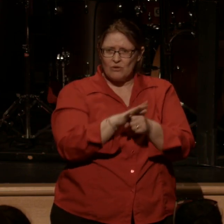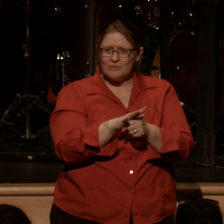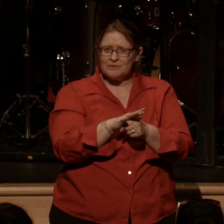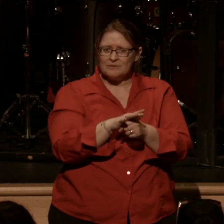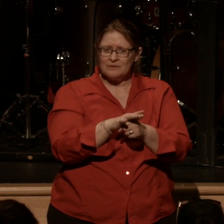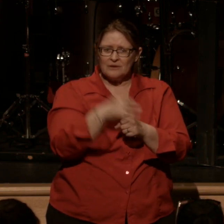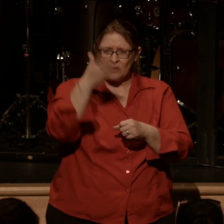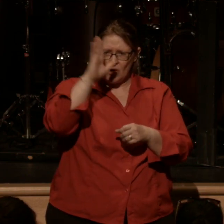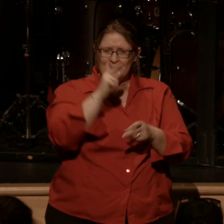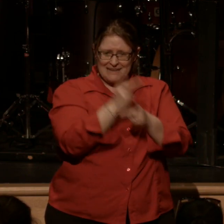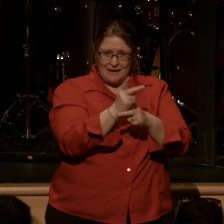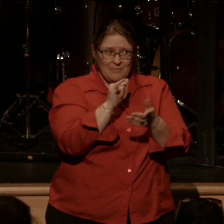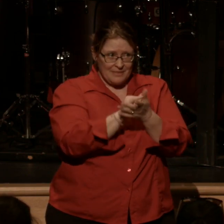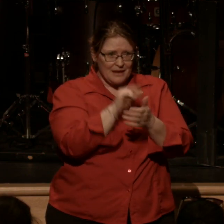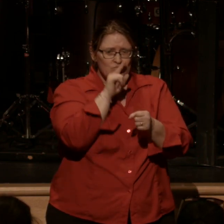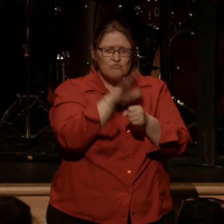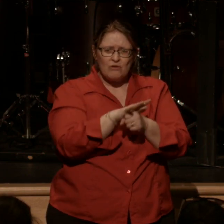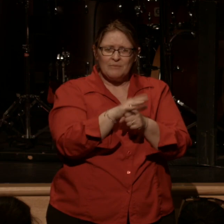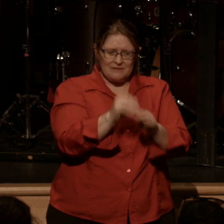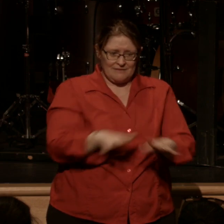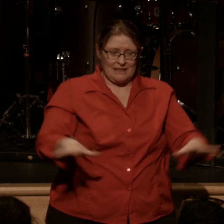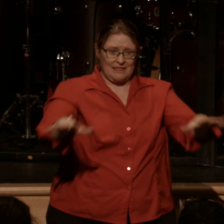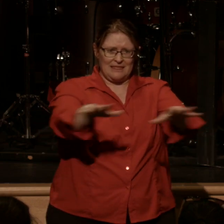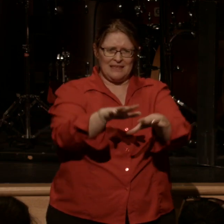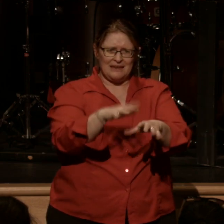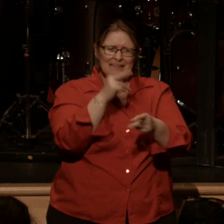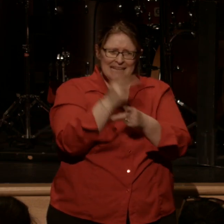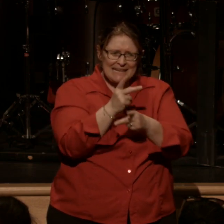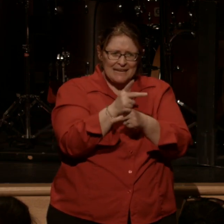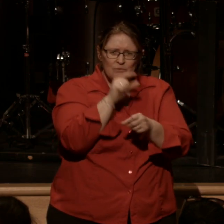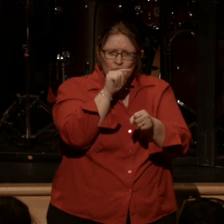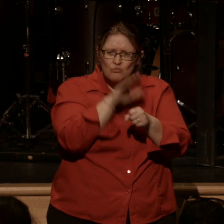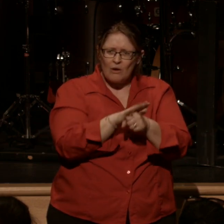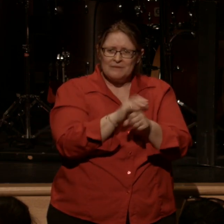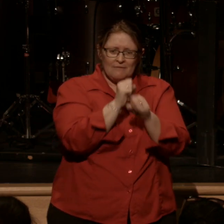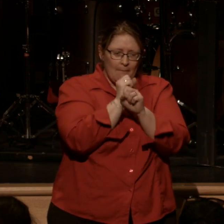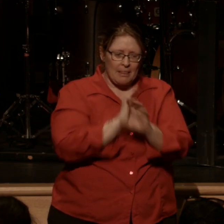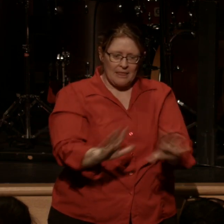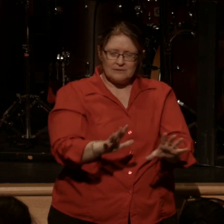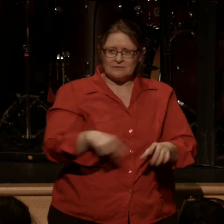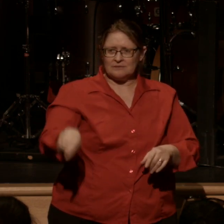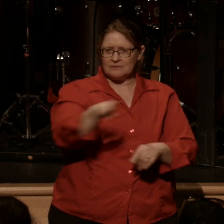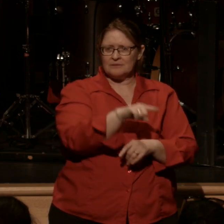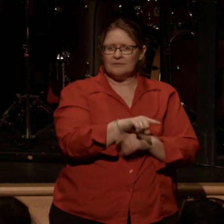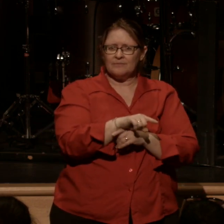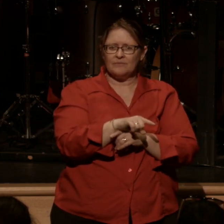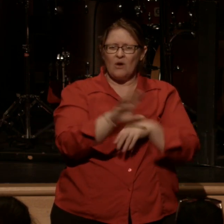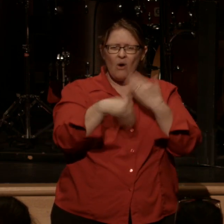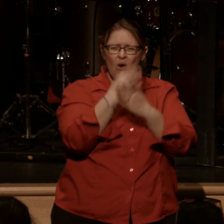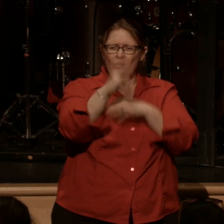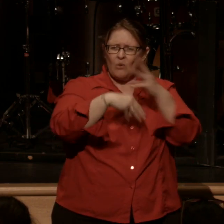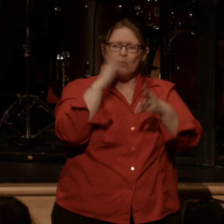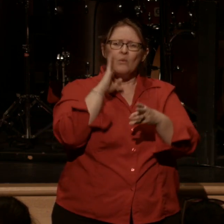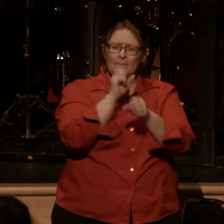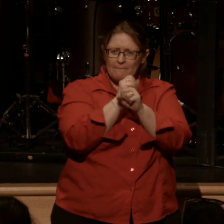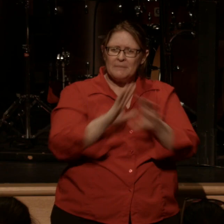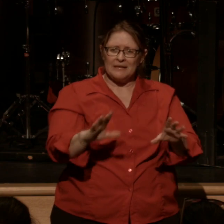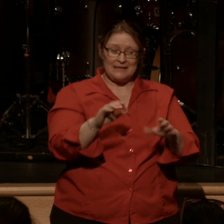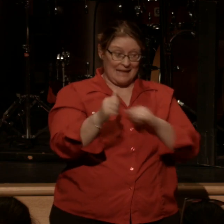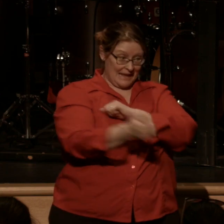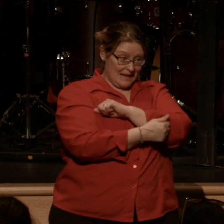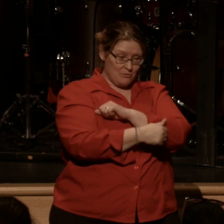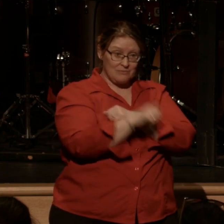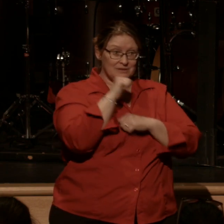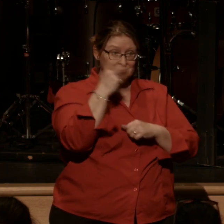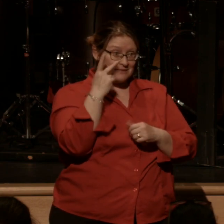promise. God kept that promise of the land. God kept the promise of blessing, that all the world would be blessed. And Abraham